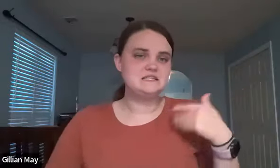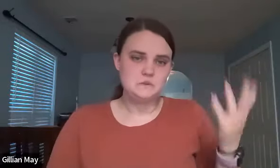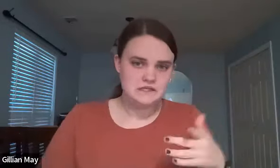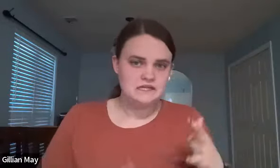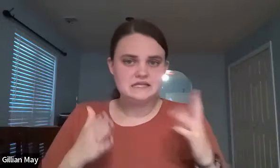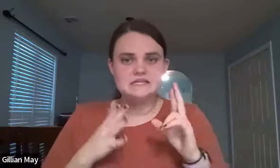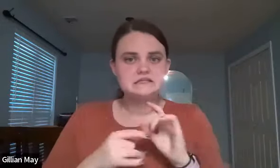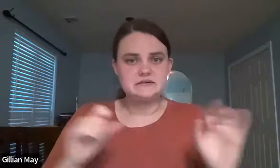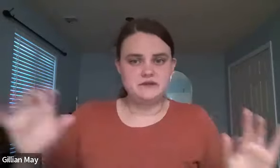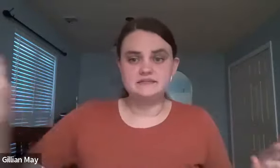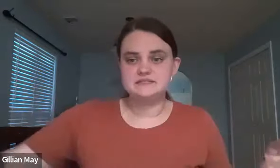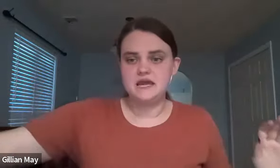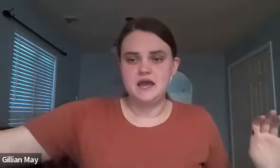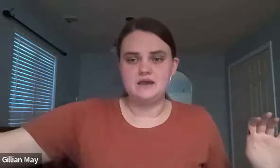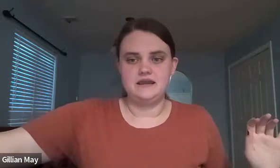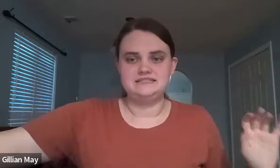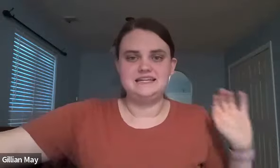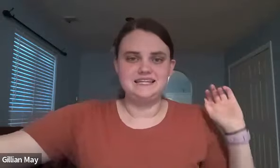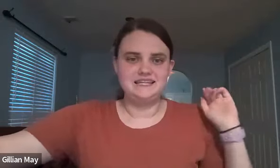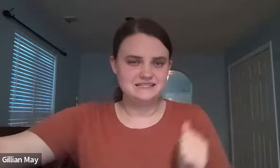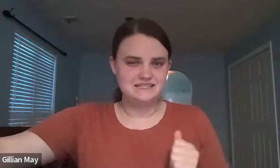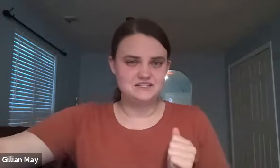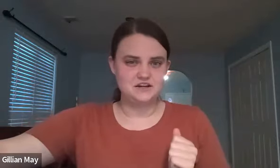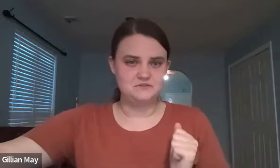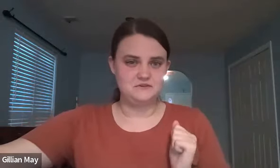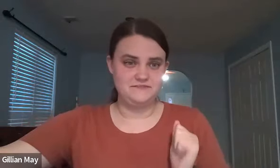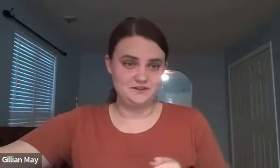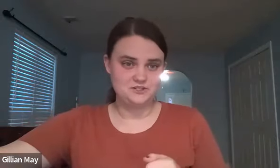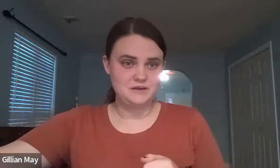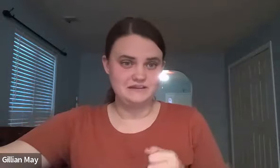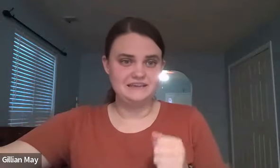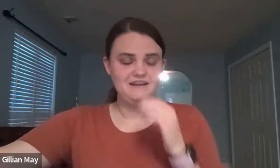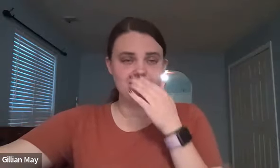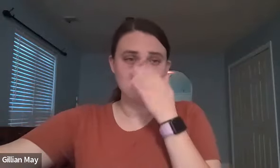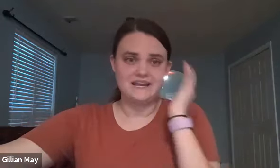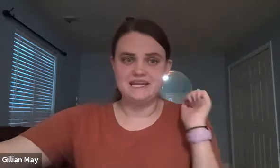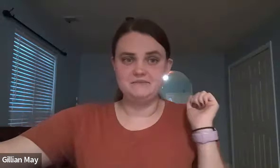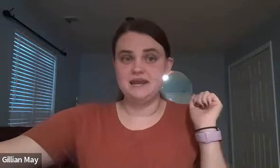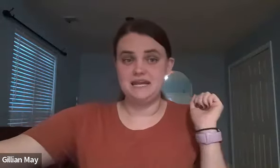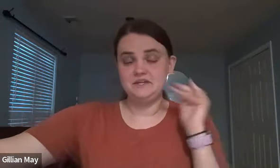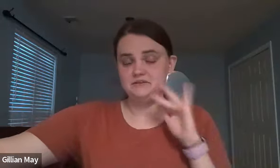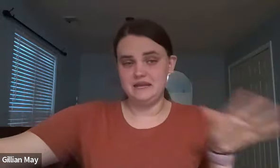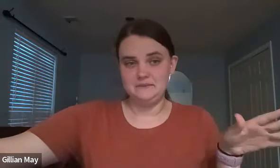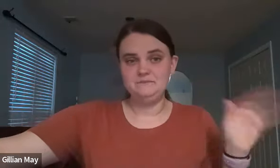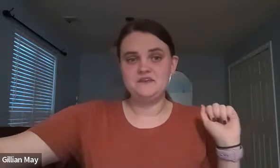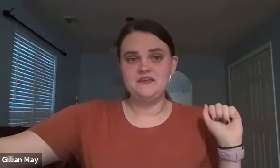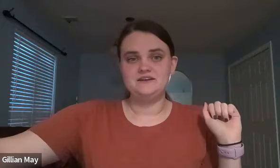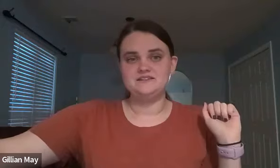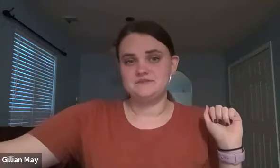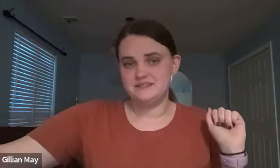little tidbit. All right, let's get started with our finger spelling of my name and your name. So Miss Katie,